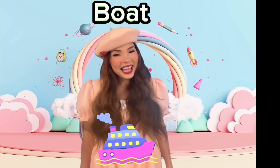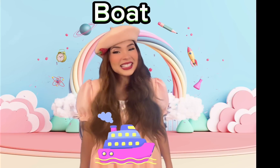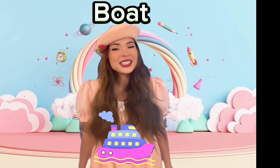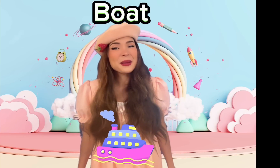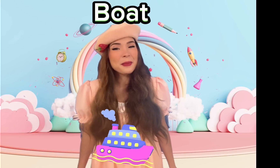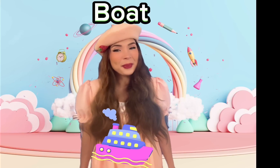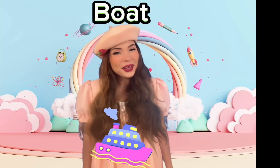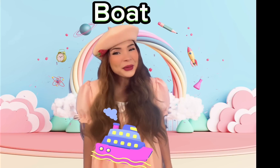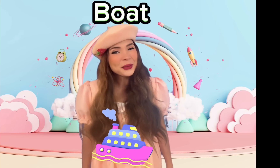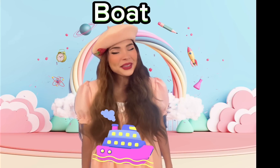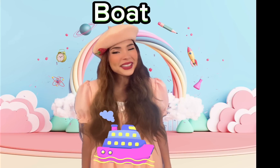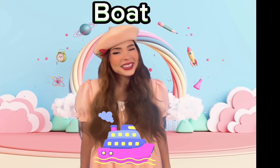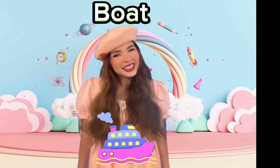That's a boat.